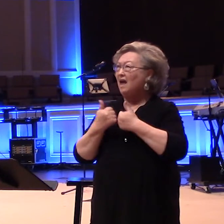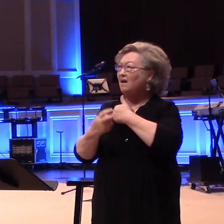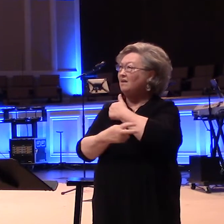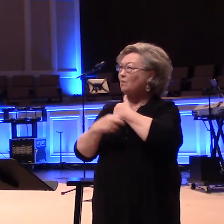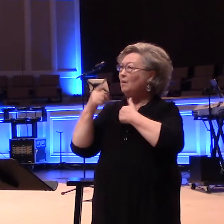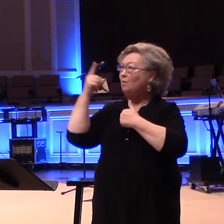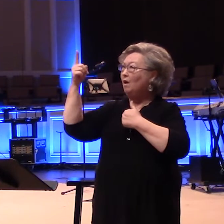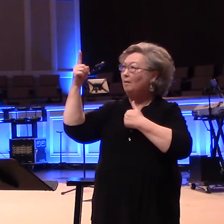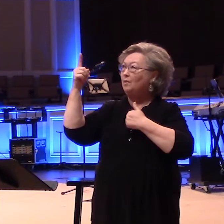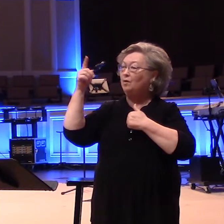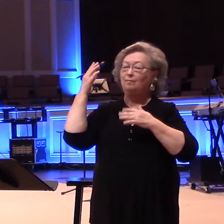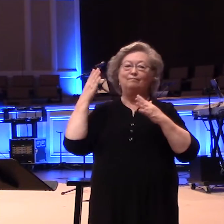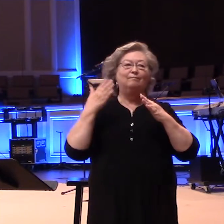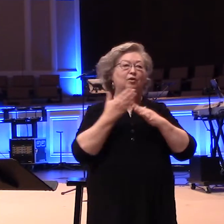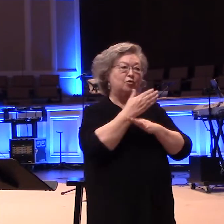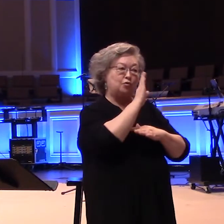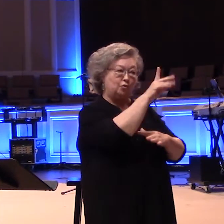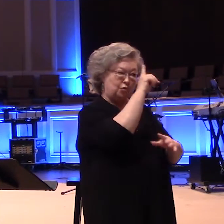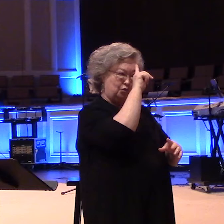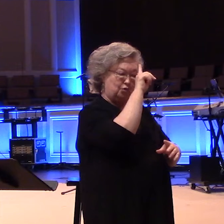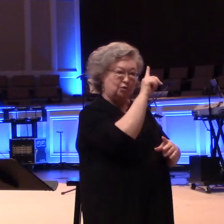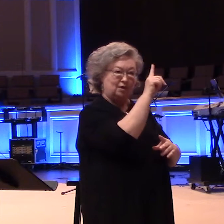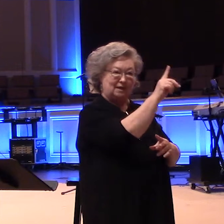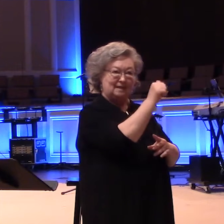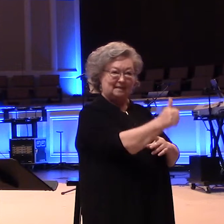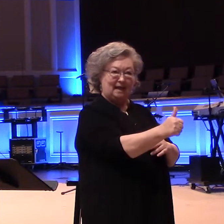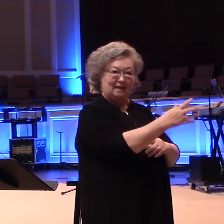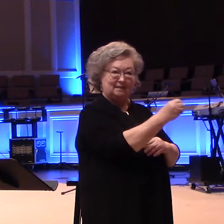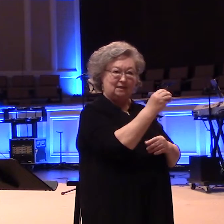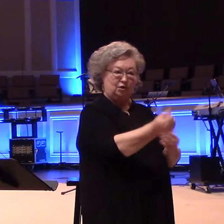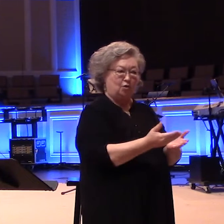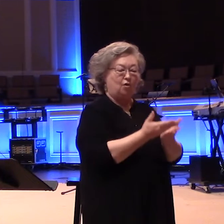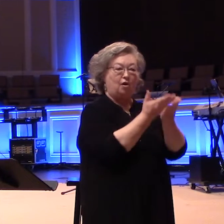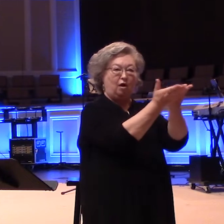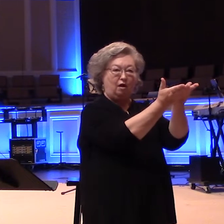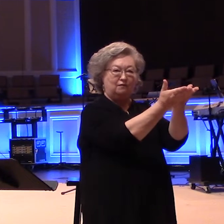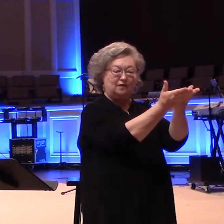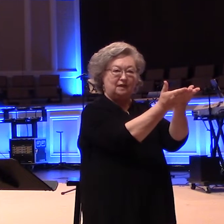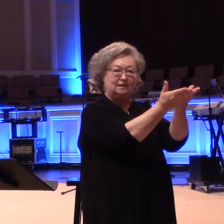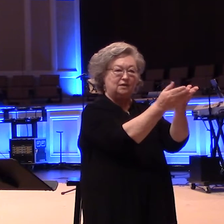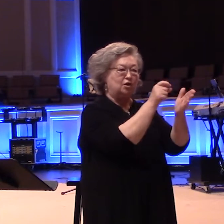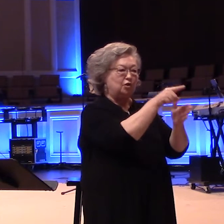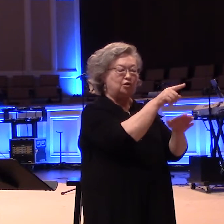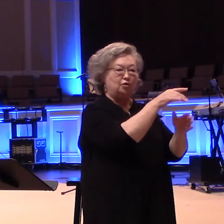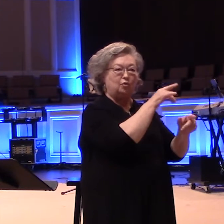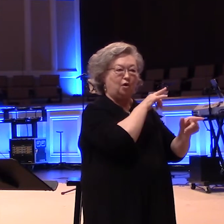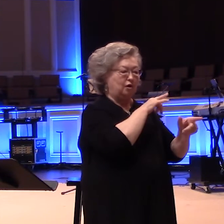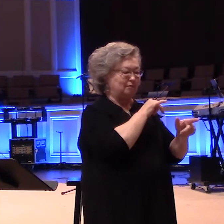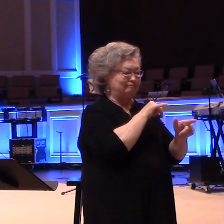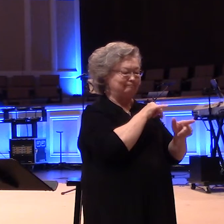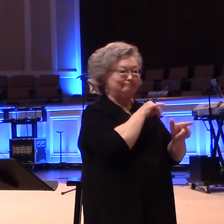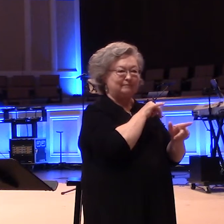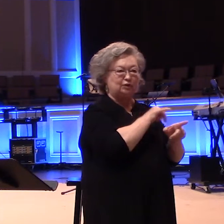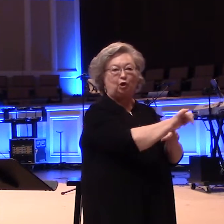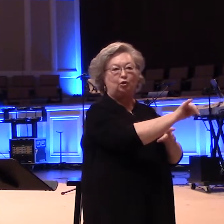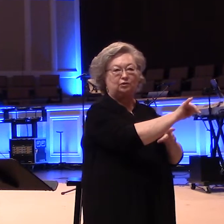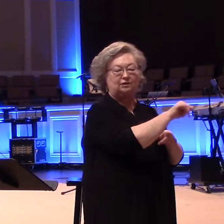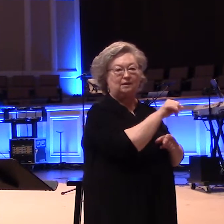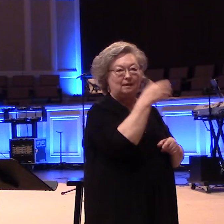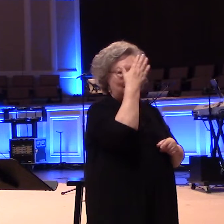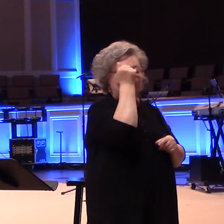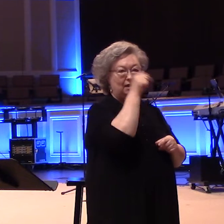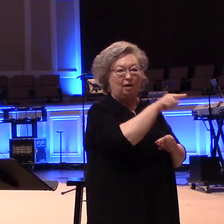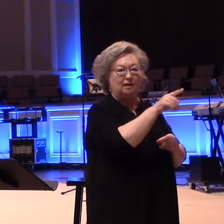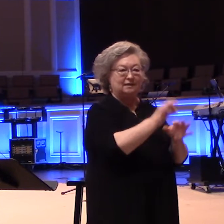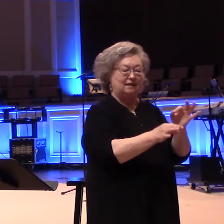tithes and offerings. And you're cursed with a curse. For you're robbing me, the whole nation of you. Bring the whole tithe into the